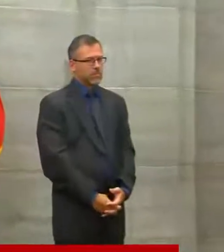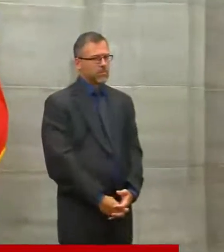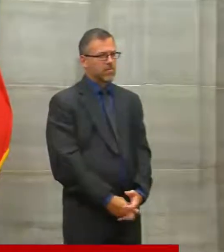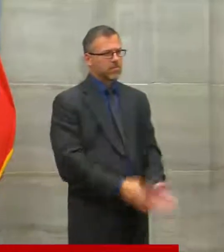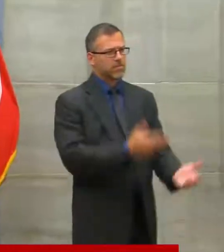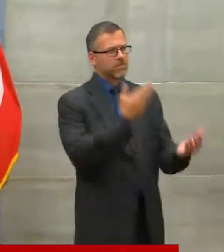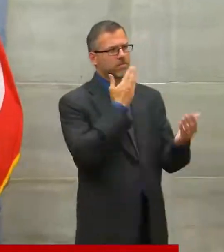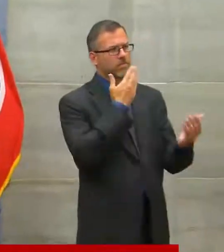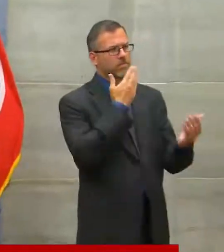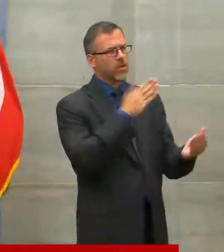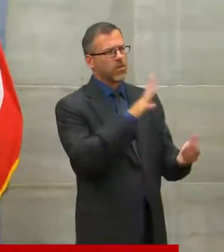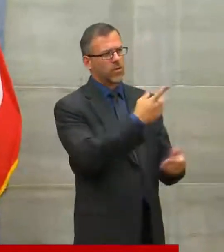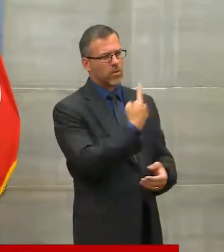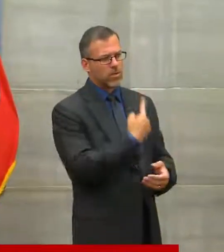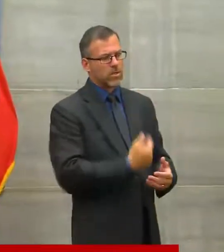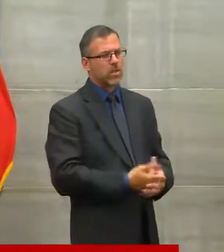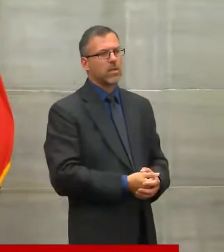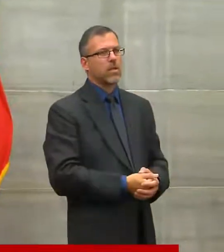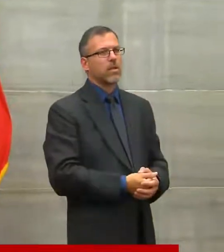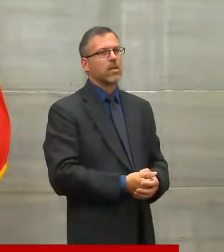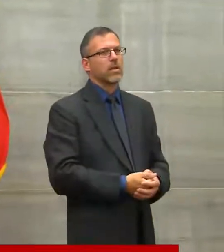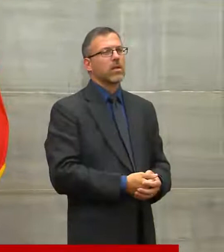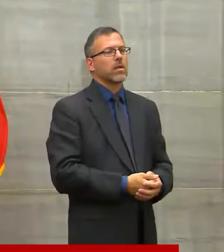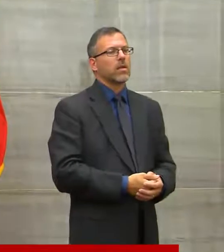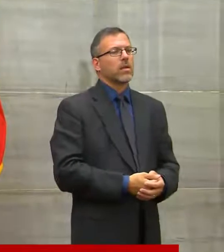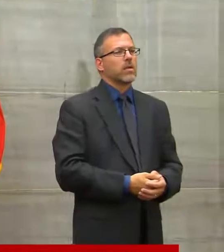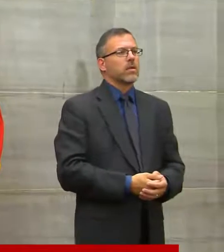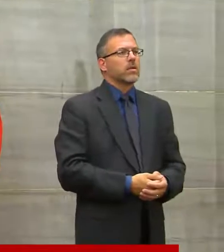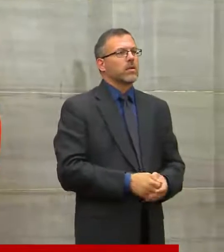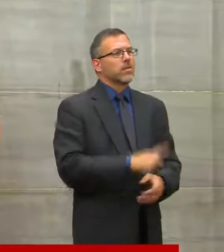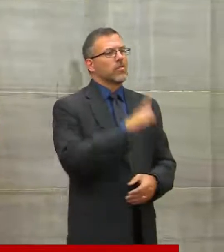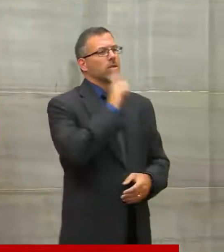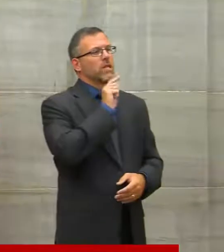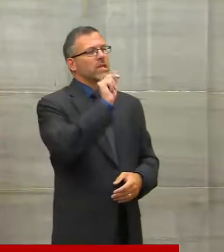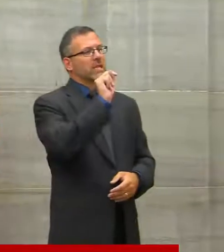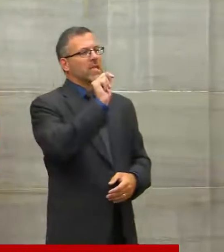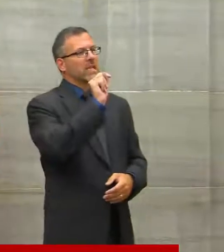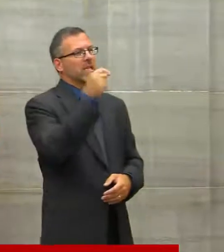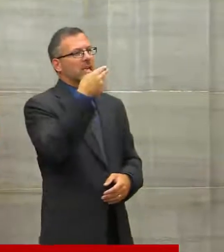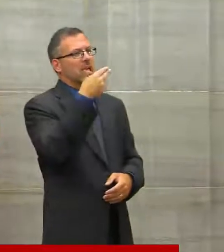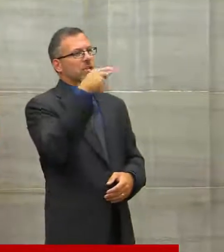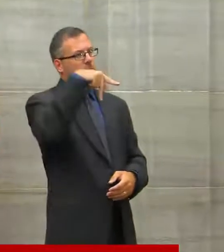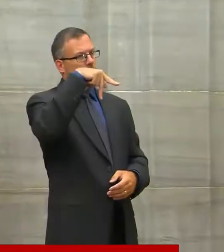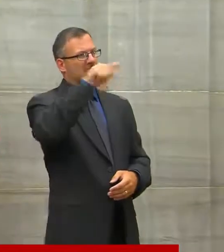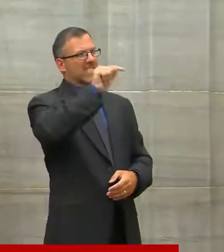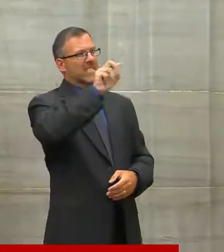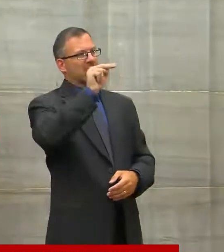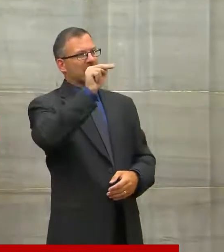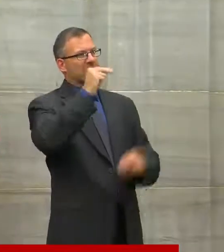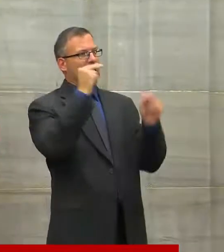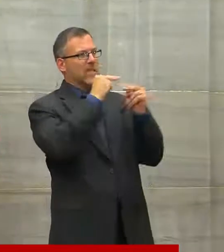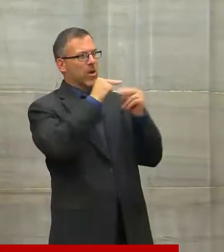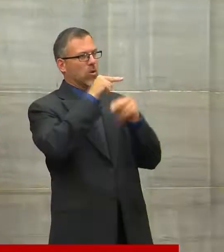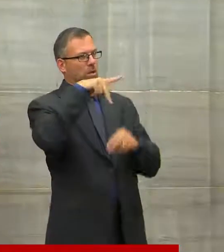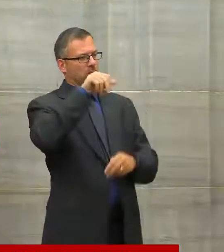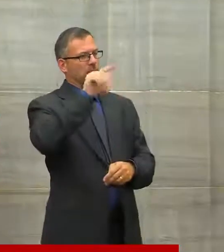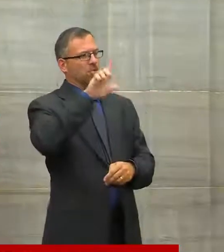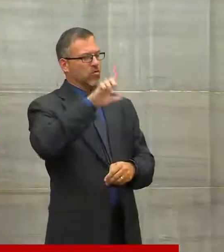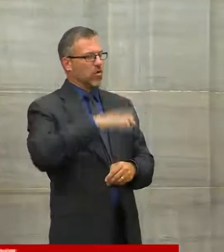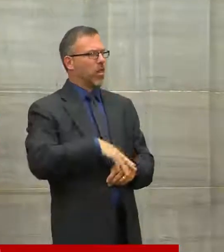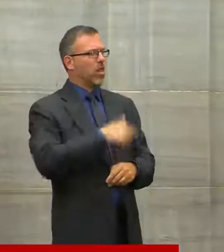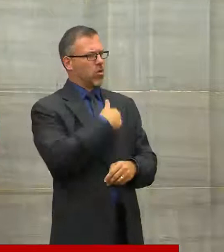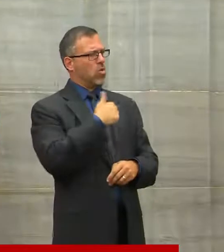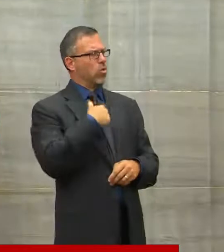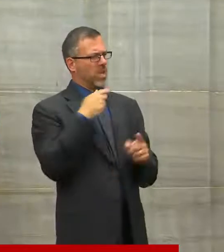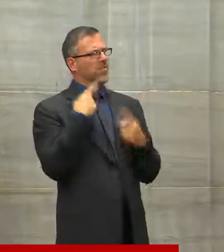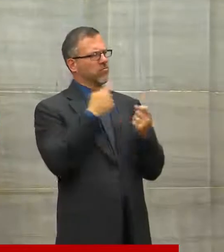Thank you for the question. From the onset, the THP has been supportive of the protesters. We have